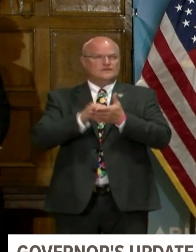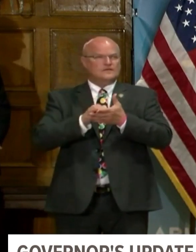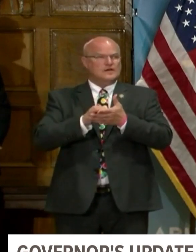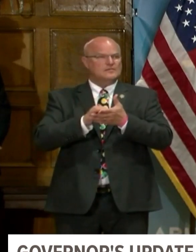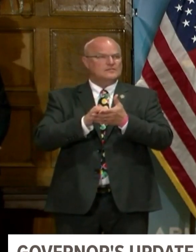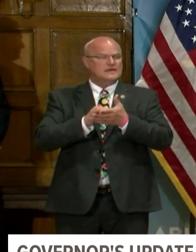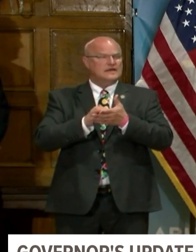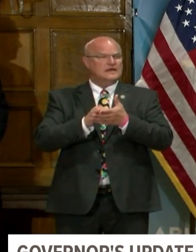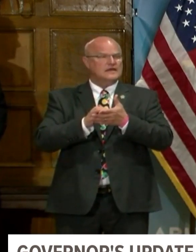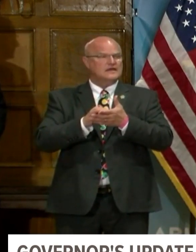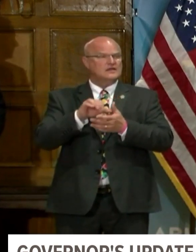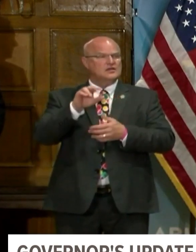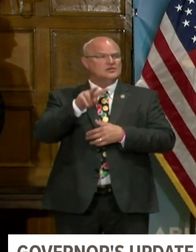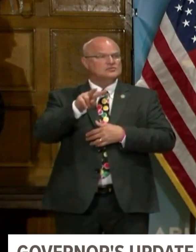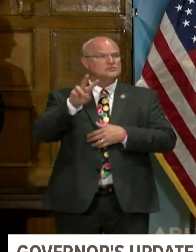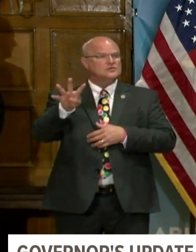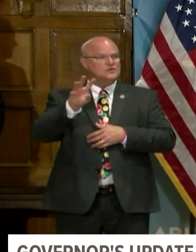those,